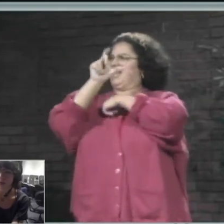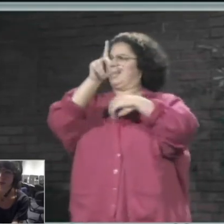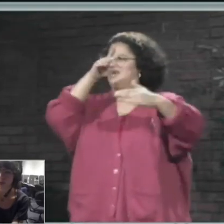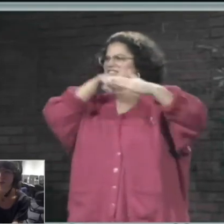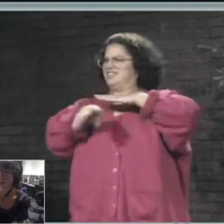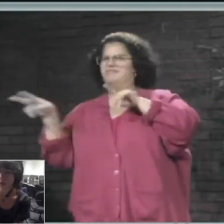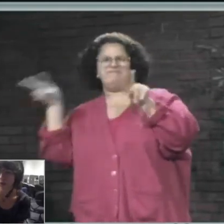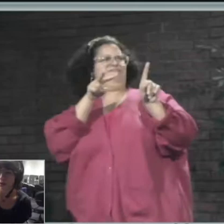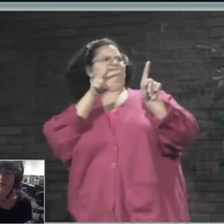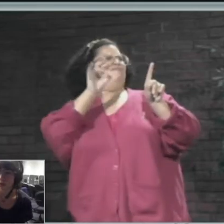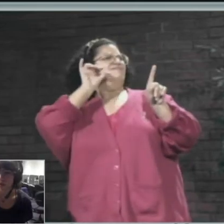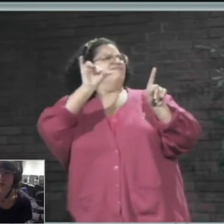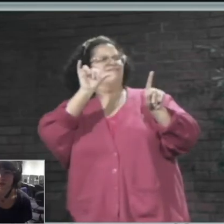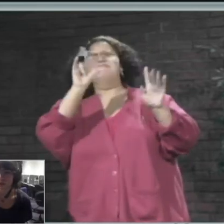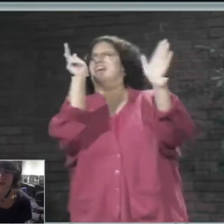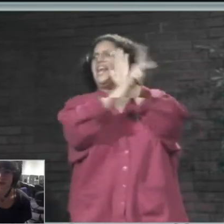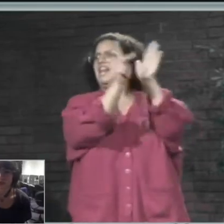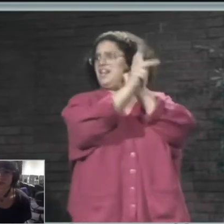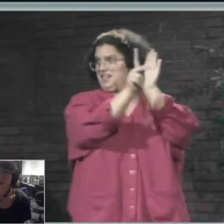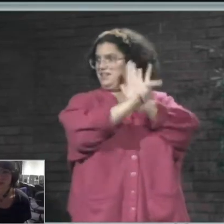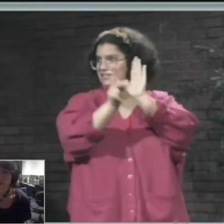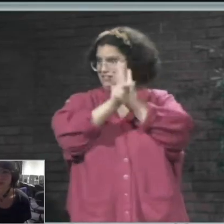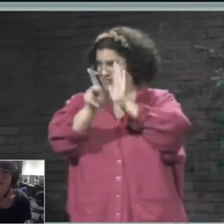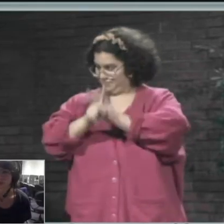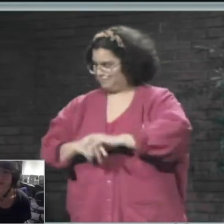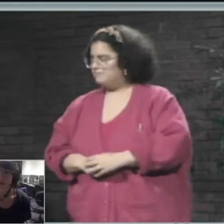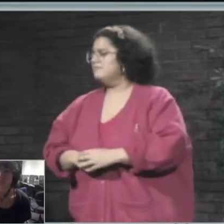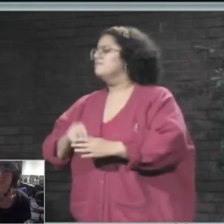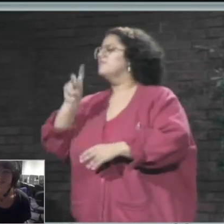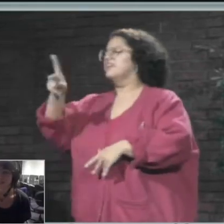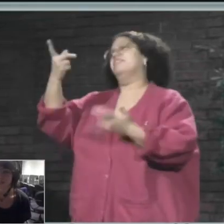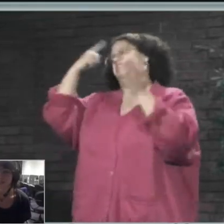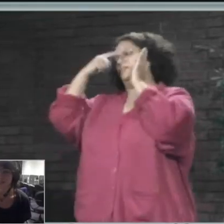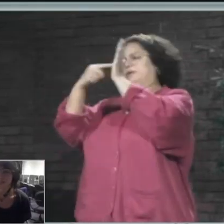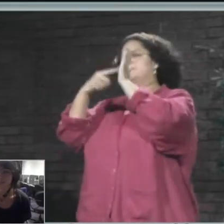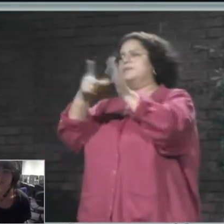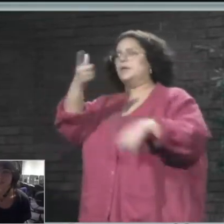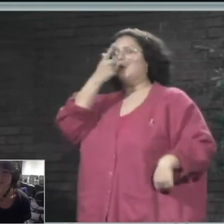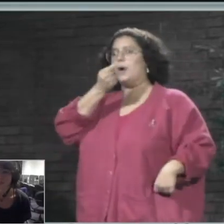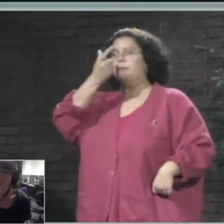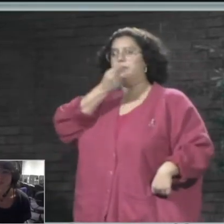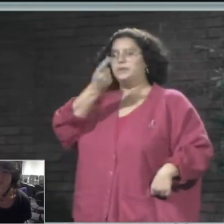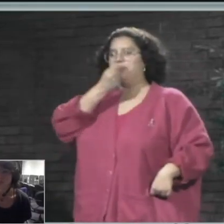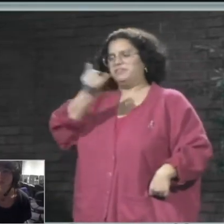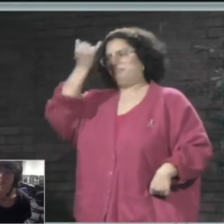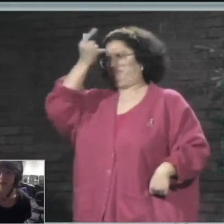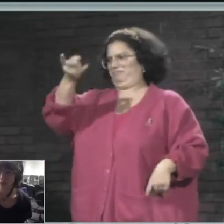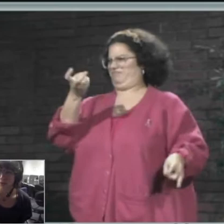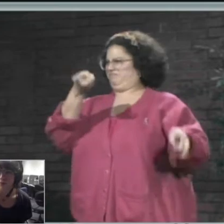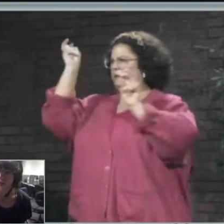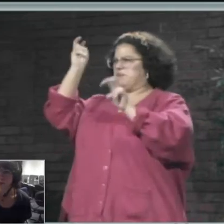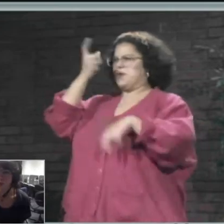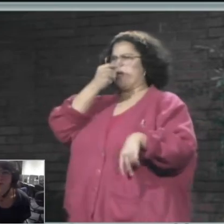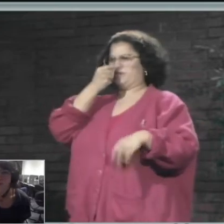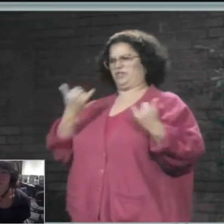is foreign enters your body, your white cells will identify that and kill it. So, for example, when you have a cold